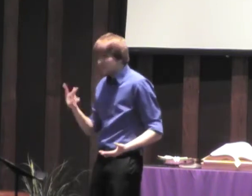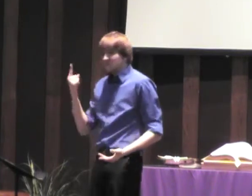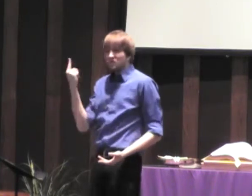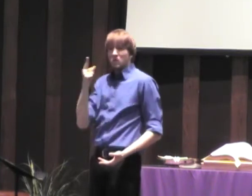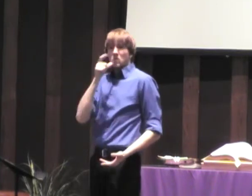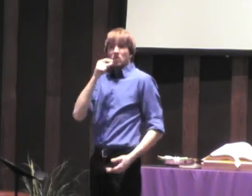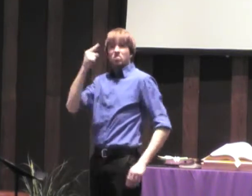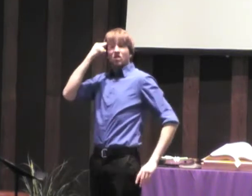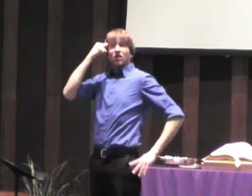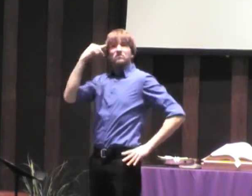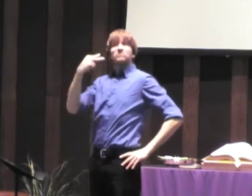stop.